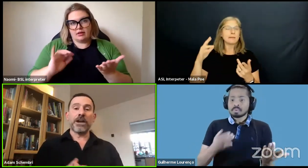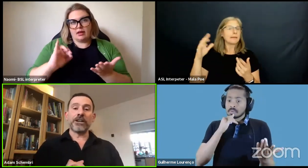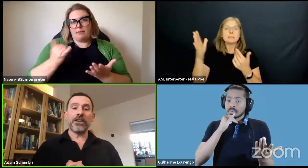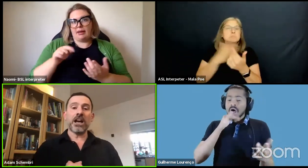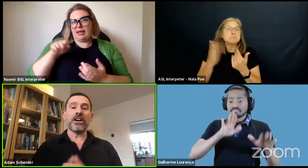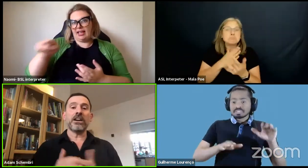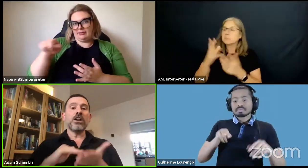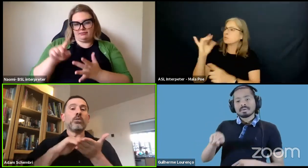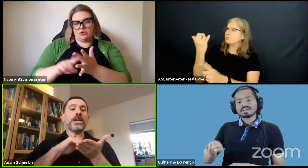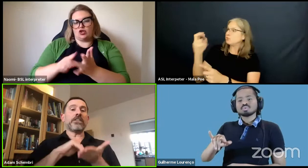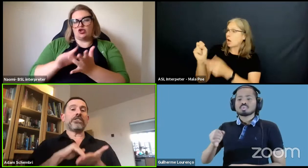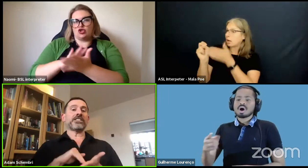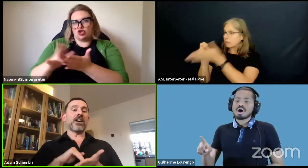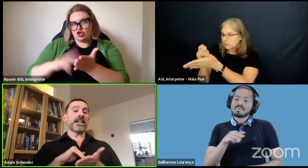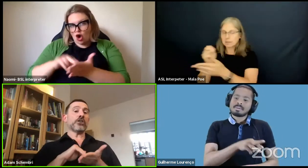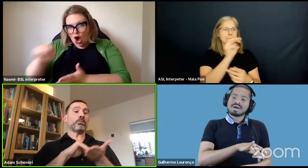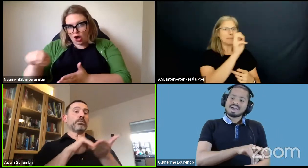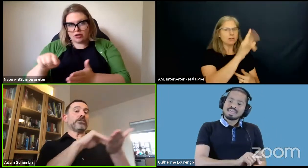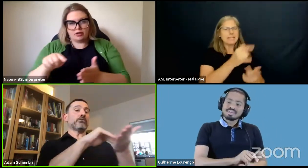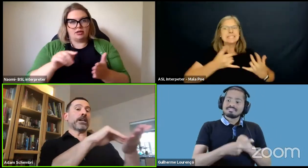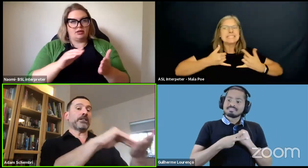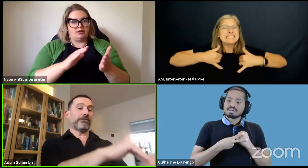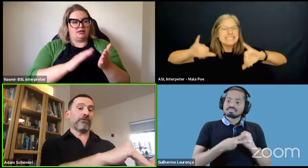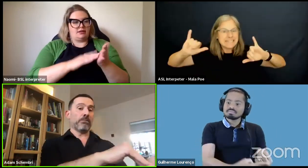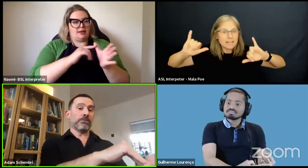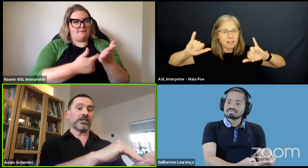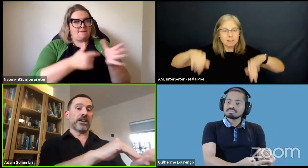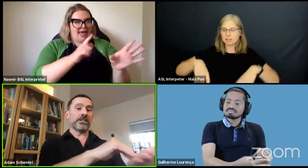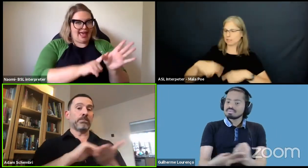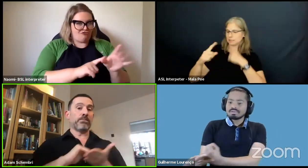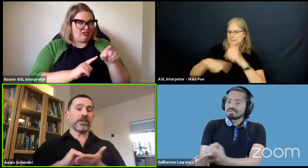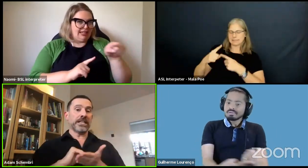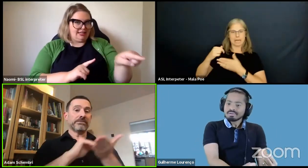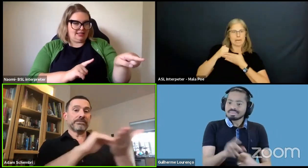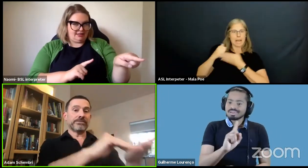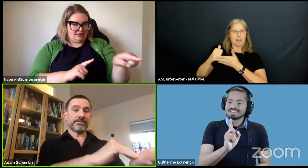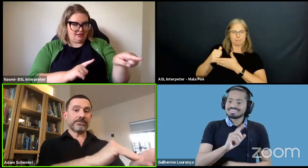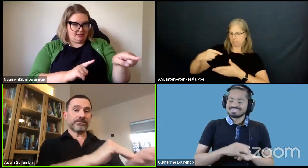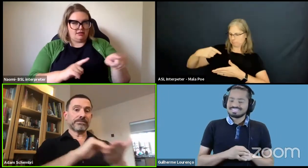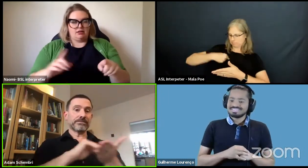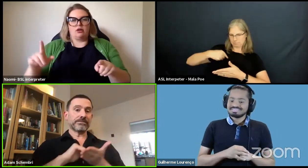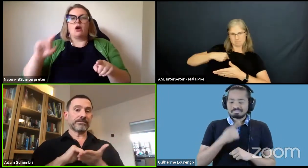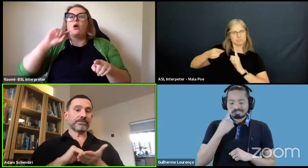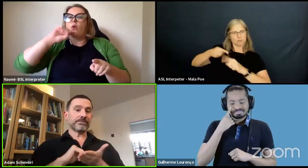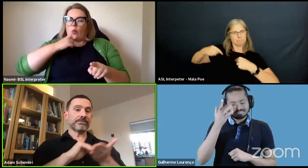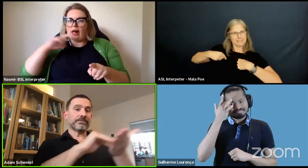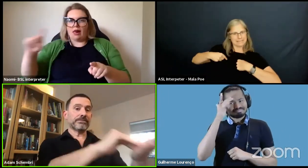side and Mary on the other, we get the sign help being directed from the signer's body